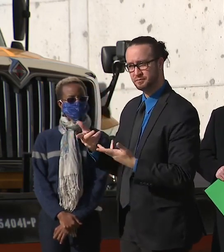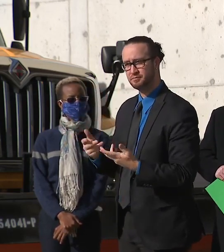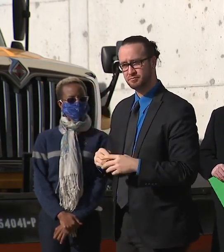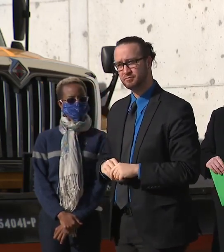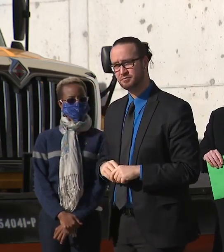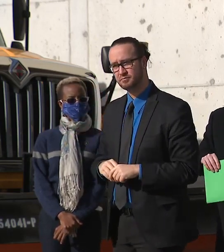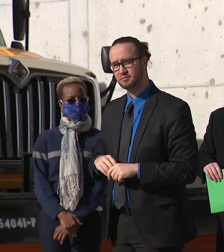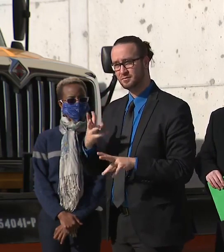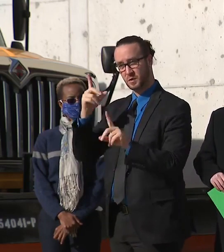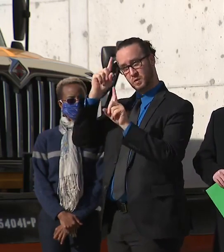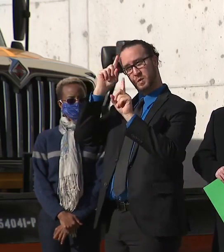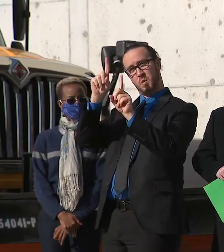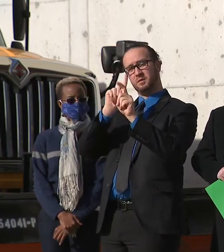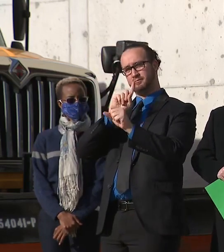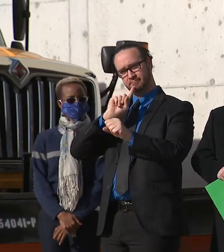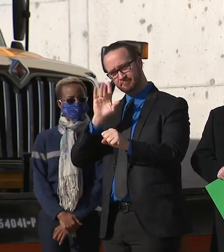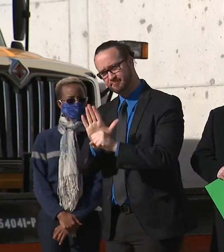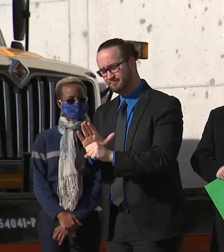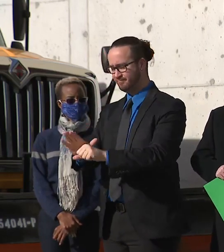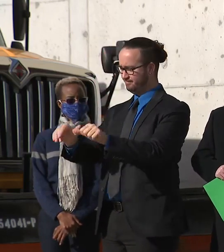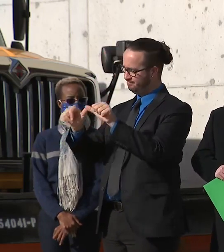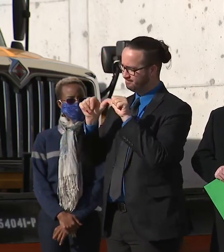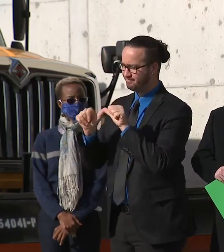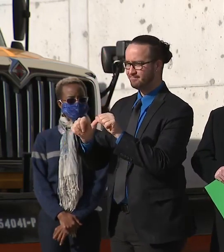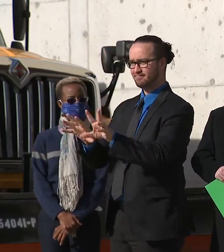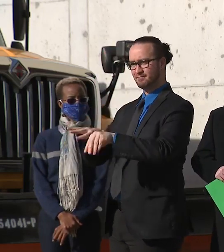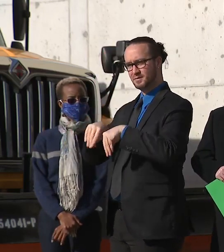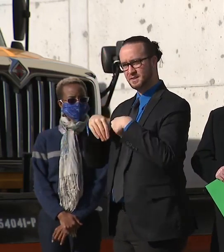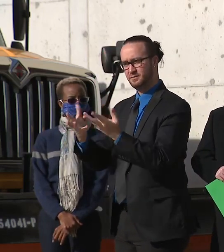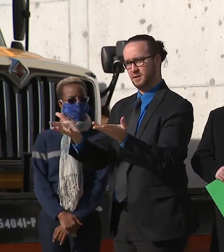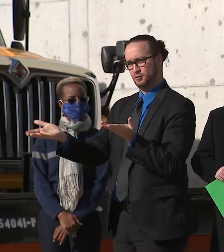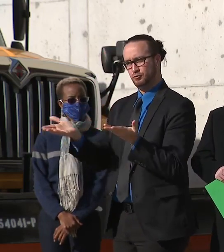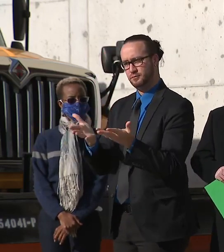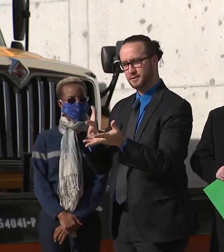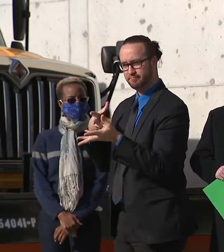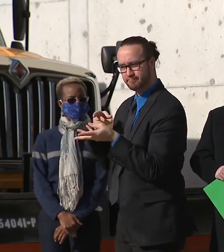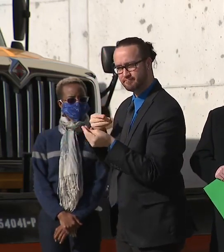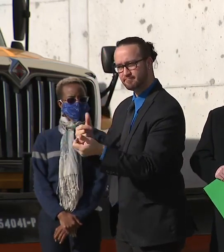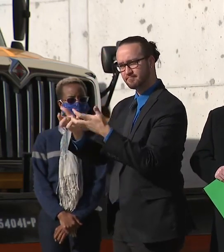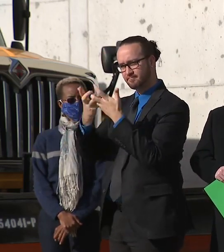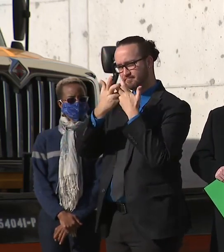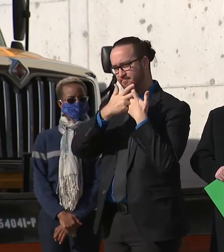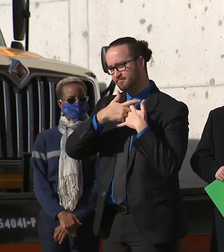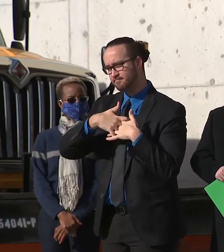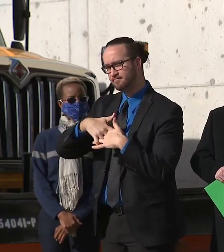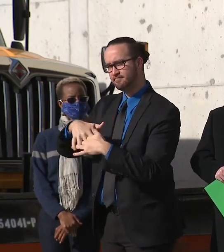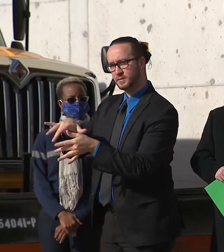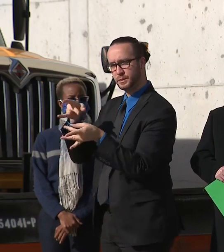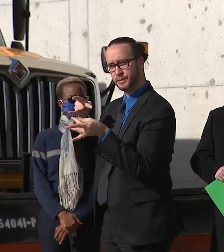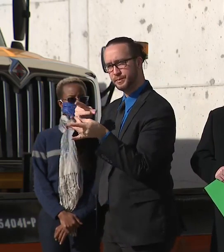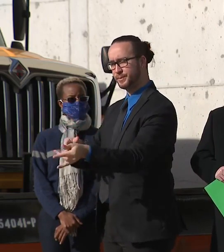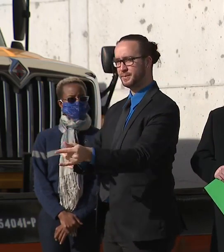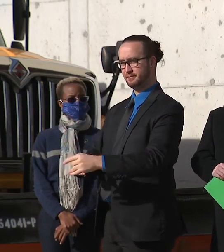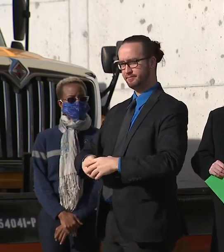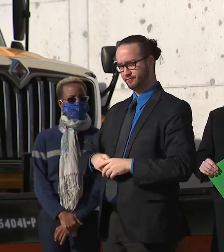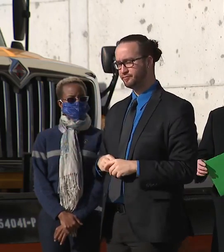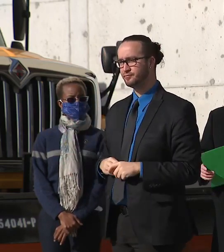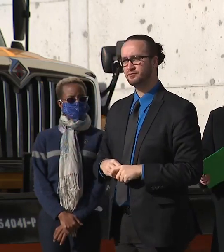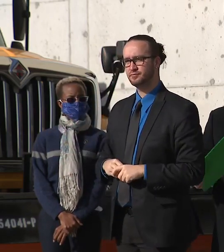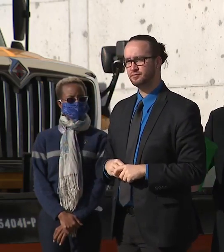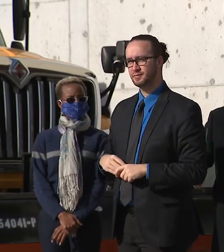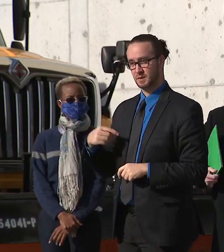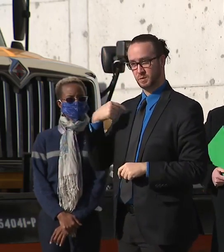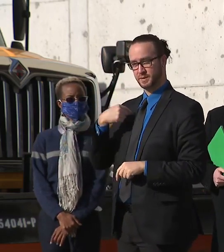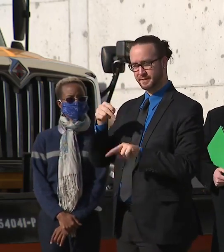will continue seamlessly. In addition to our commitment to treating our city roads, we have strengthened our